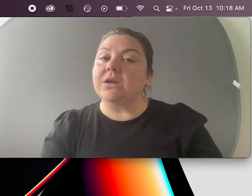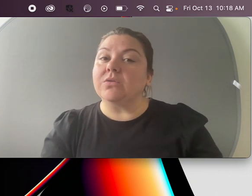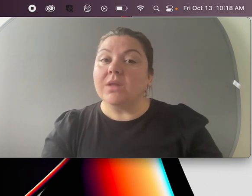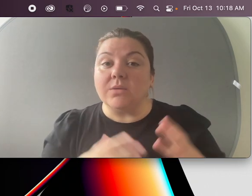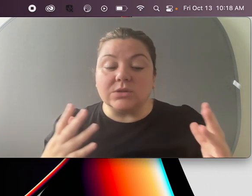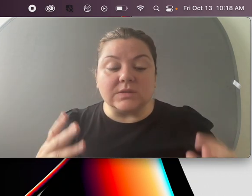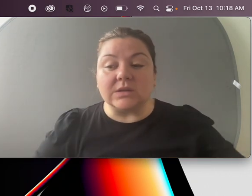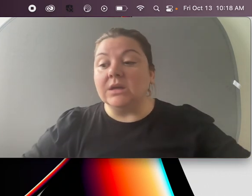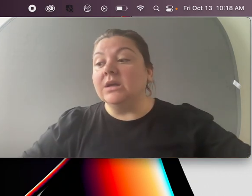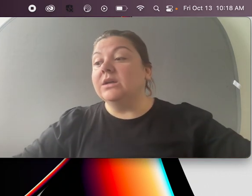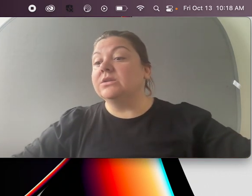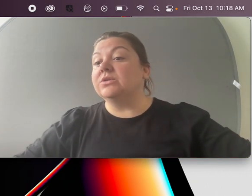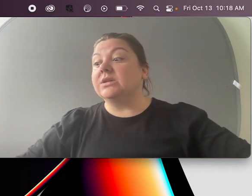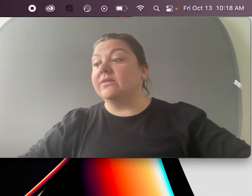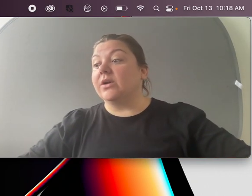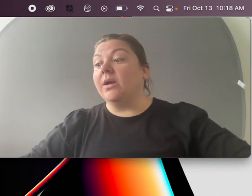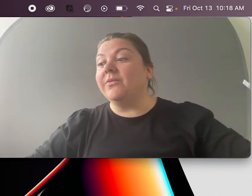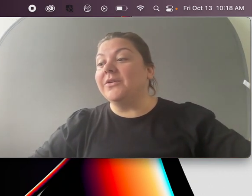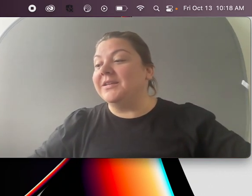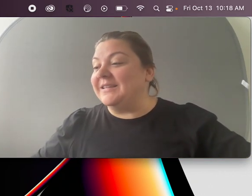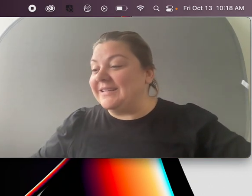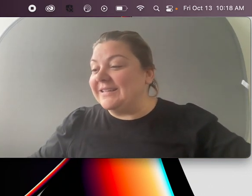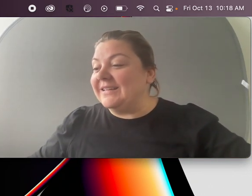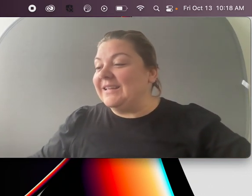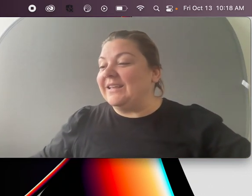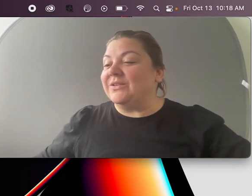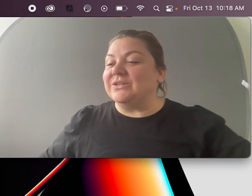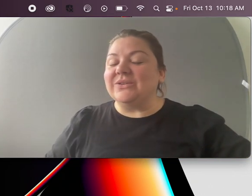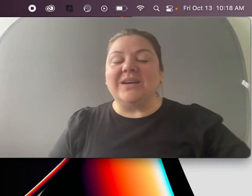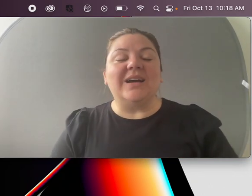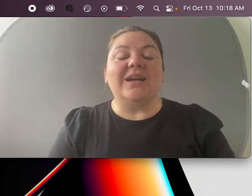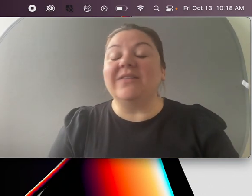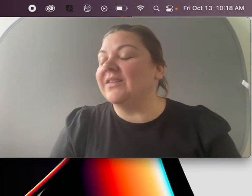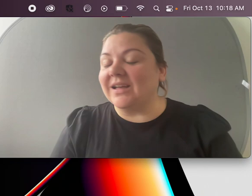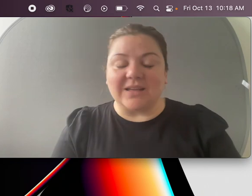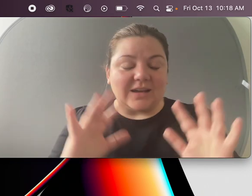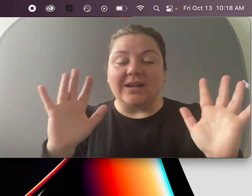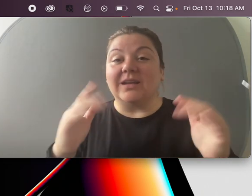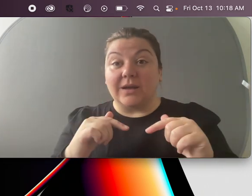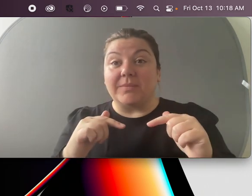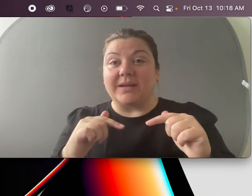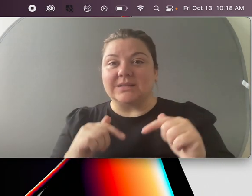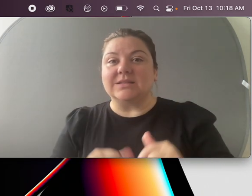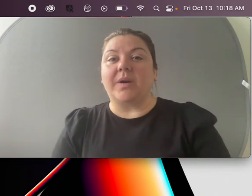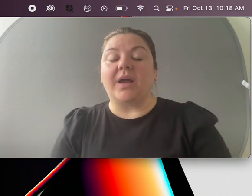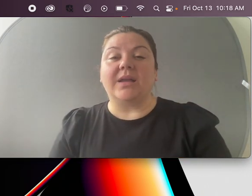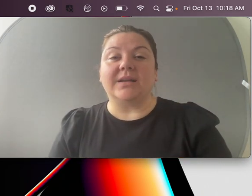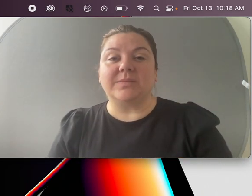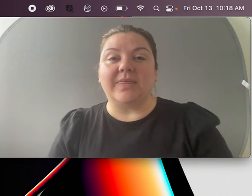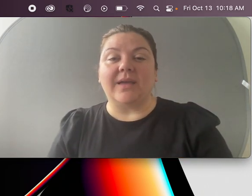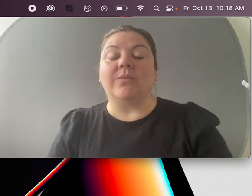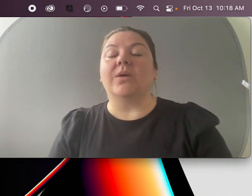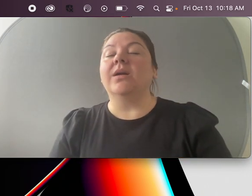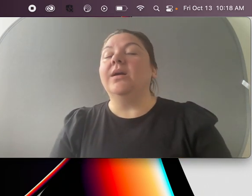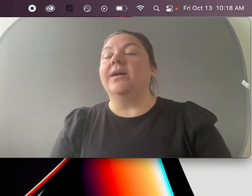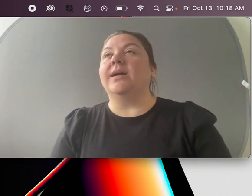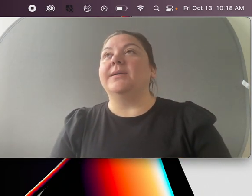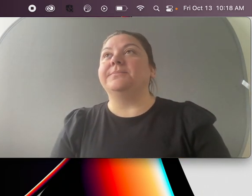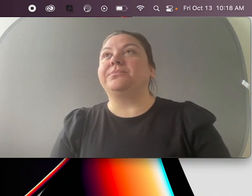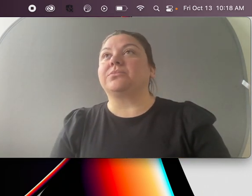speak any other languages. It's usually very helpful if you do. If not, I can come back to the spot and explain that